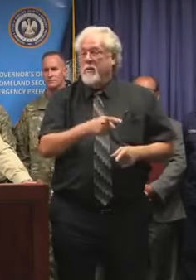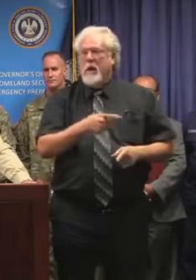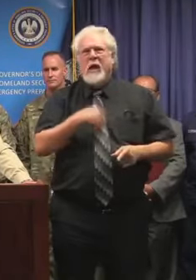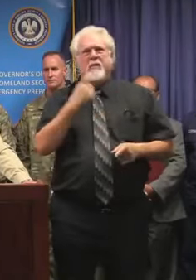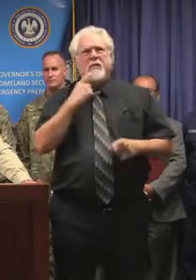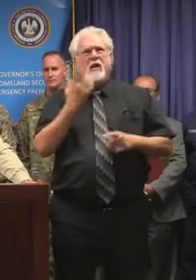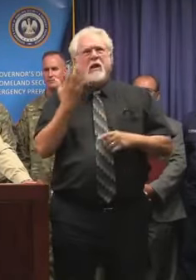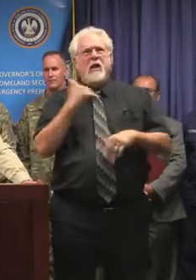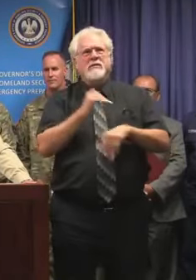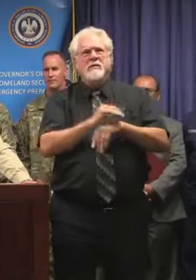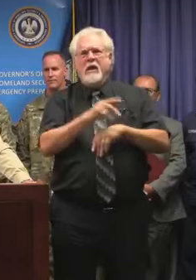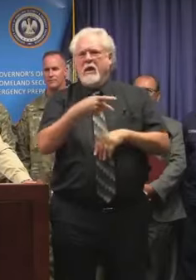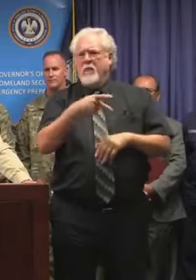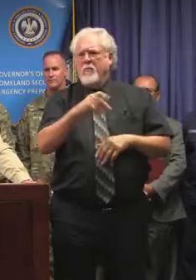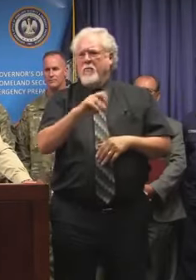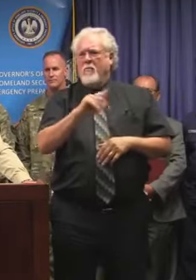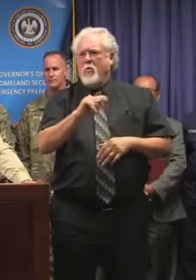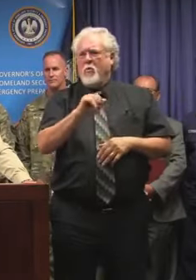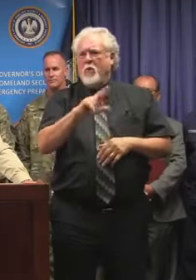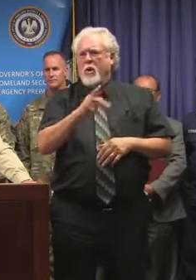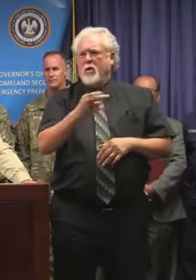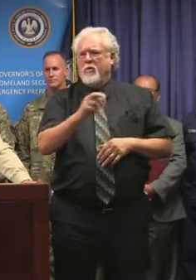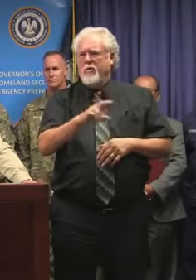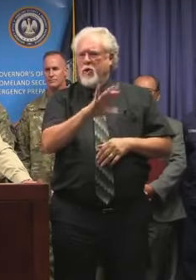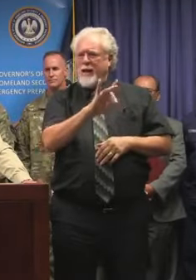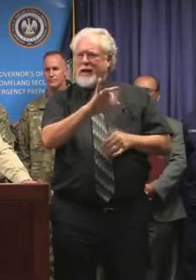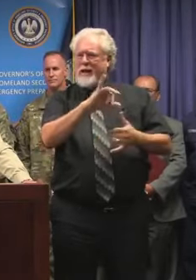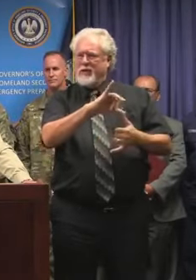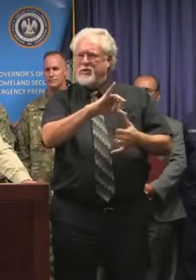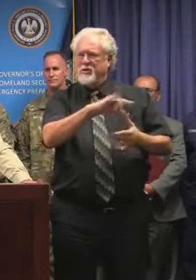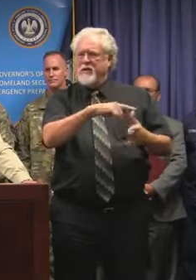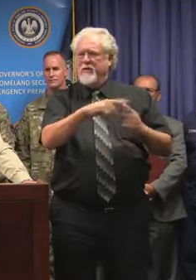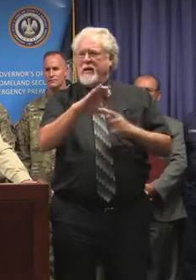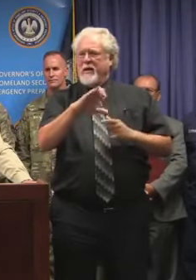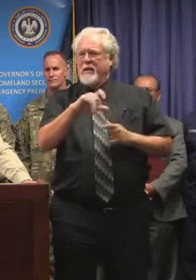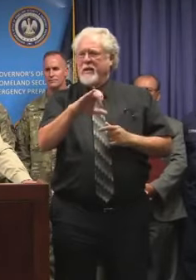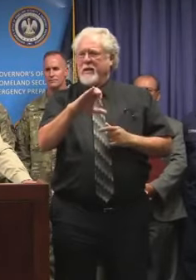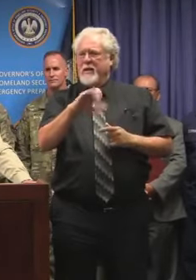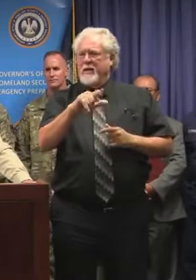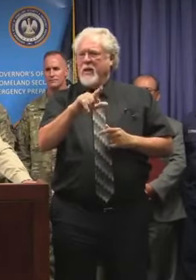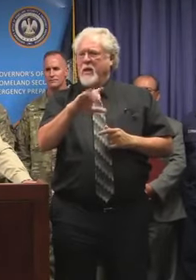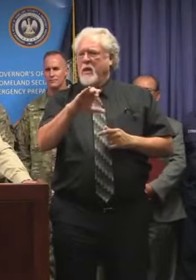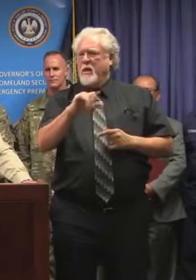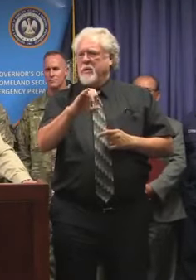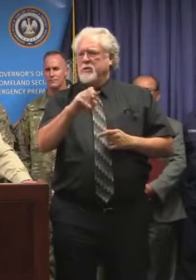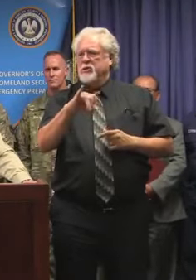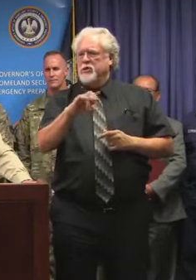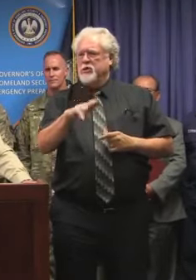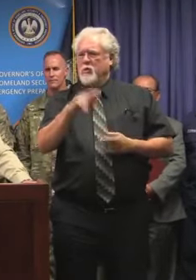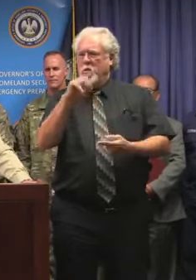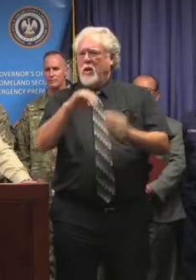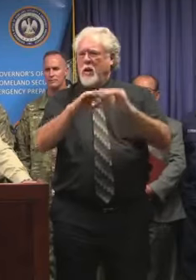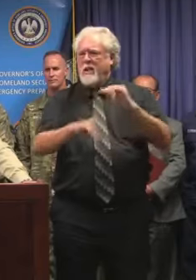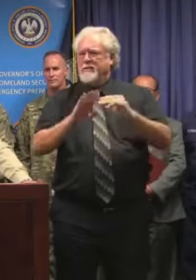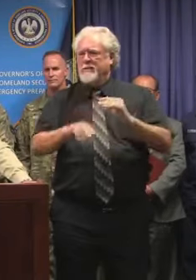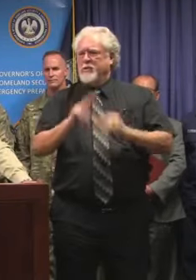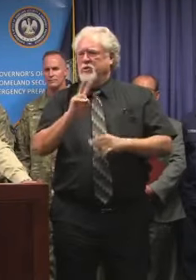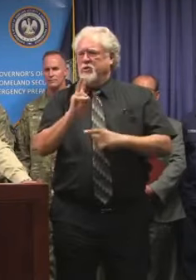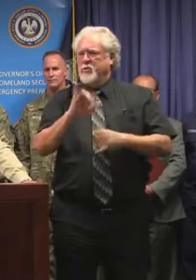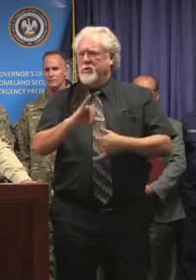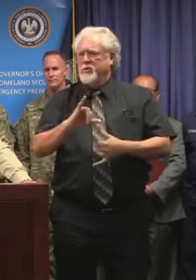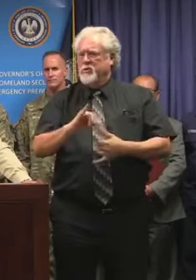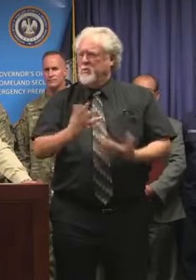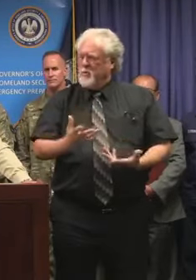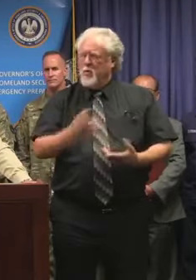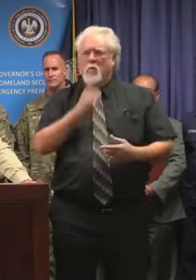think last night in the Port Arthur area, they got about 8 inches of rain, and in Calcasieu Parish, it was less than 2 inches. And so the real